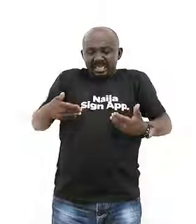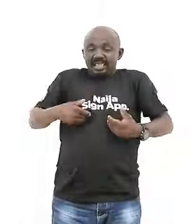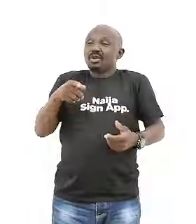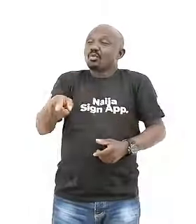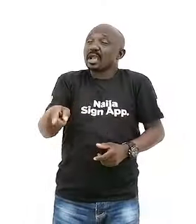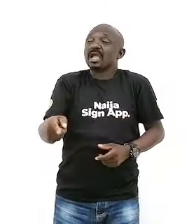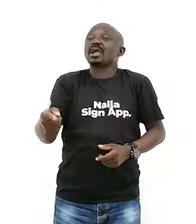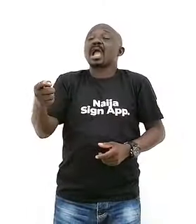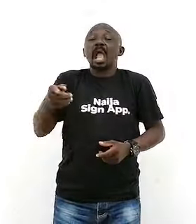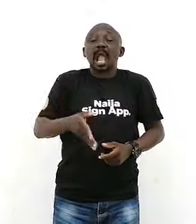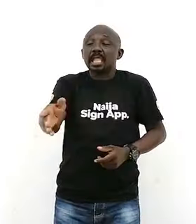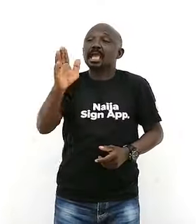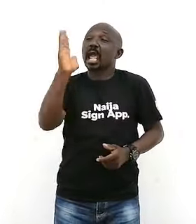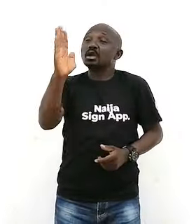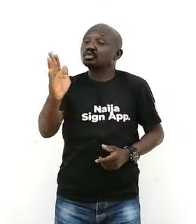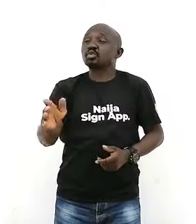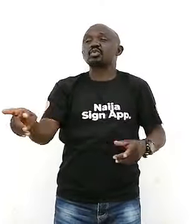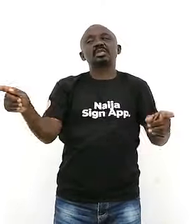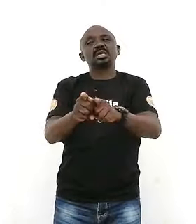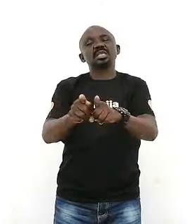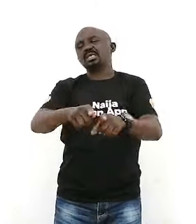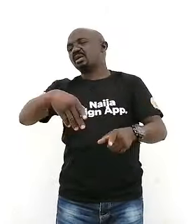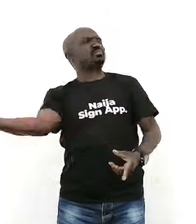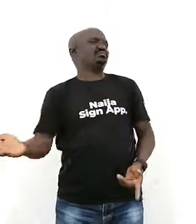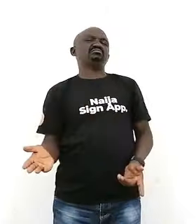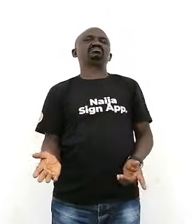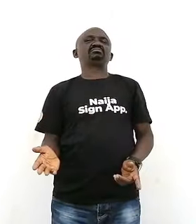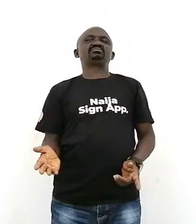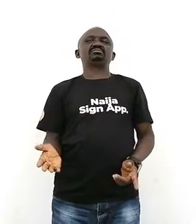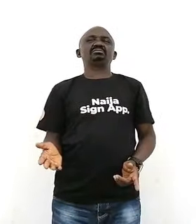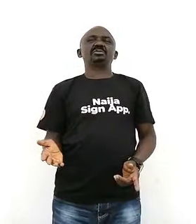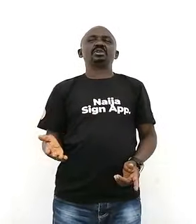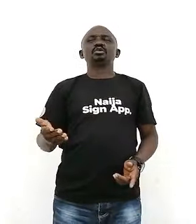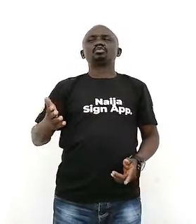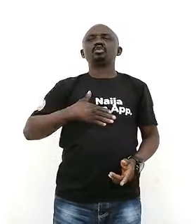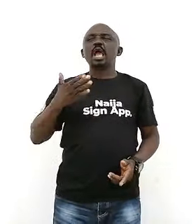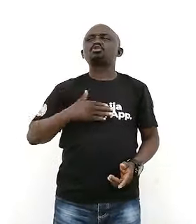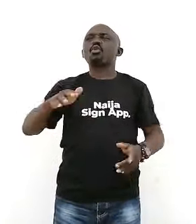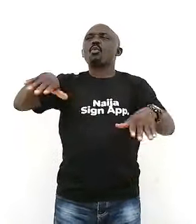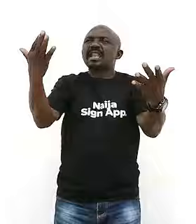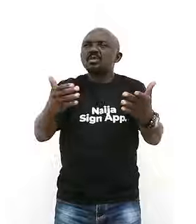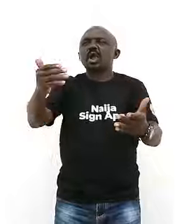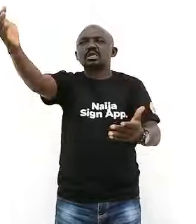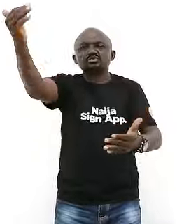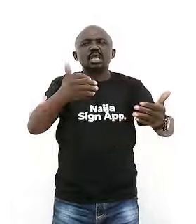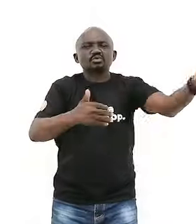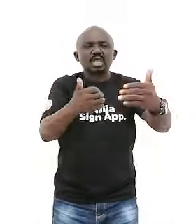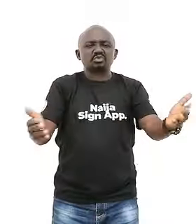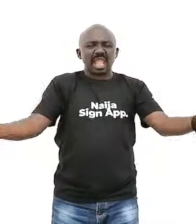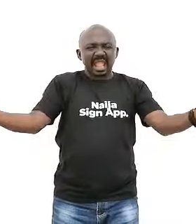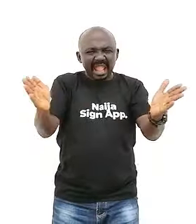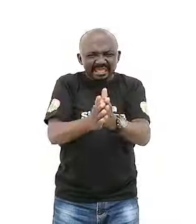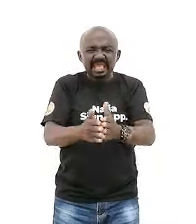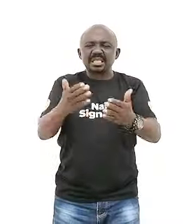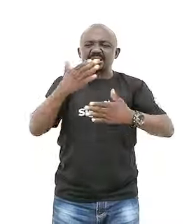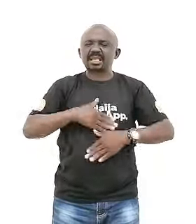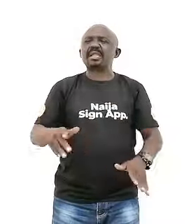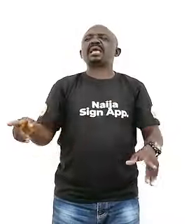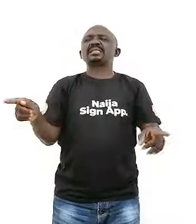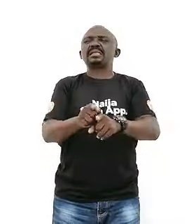favors the community to whom they were signing when they're making the broadcast. They are signing to a community member, a set of community members that they